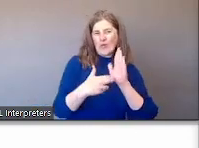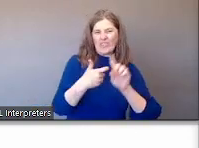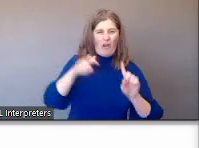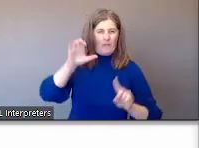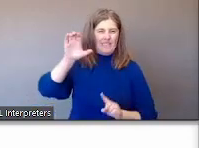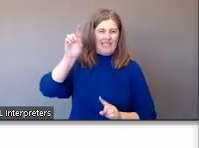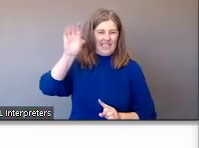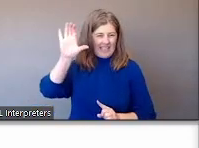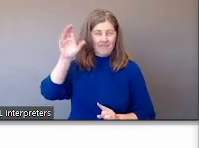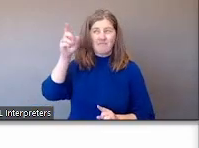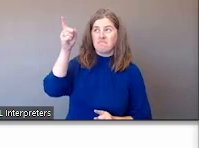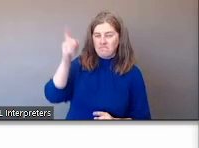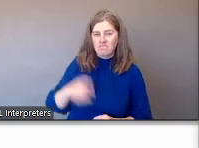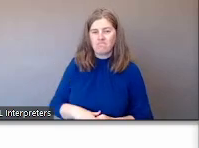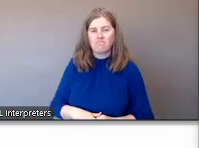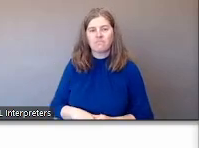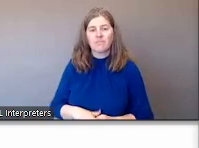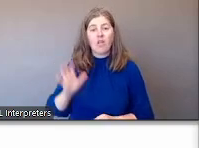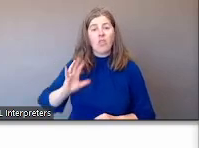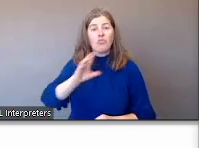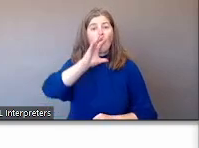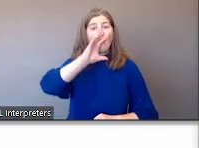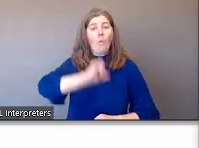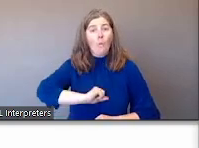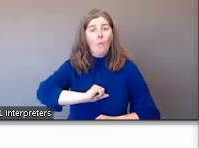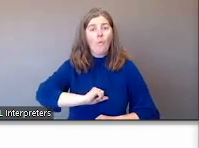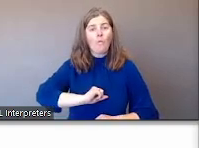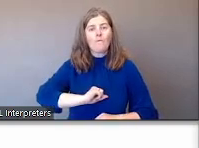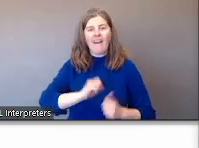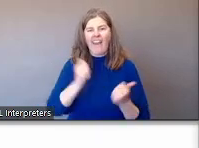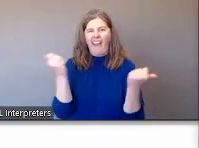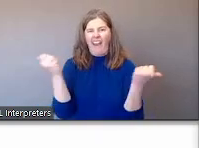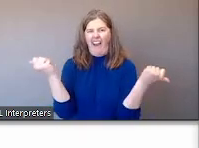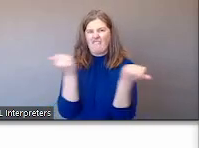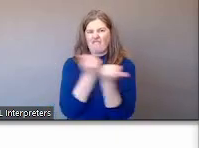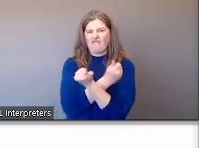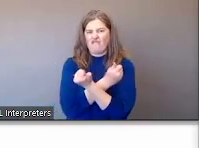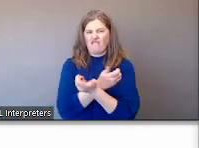And you can see in the old guidance, everything,